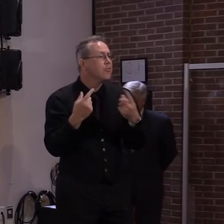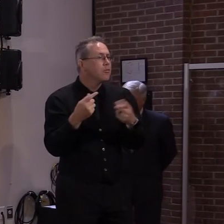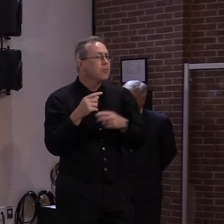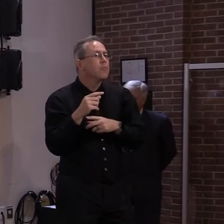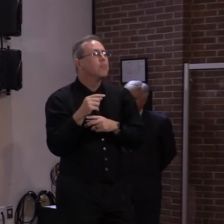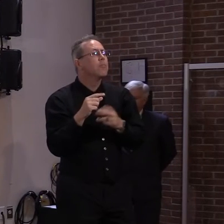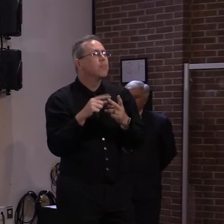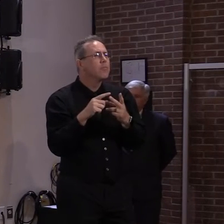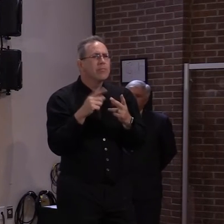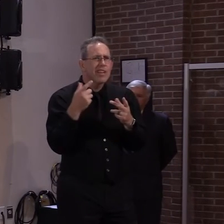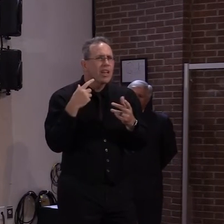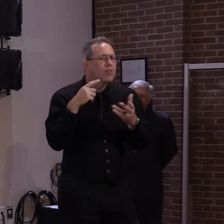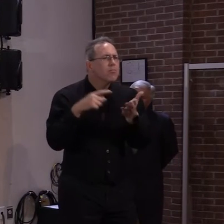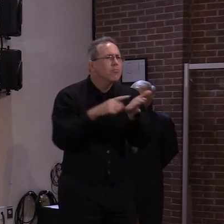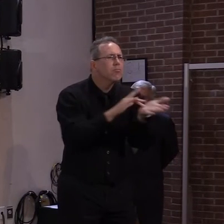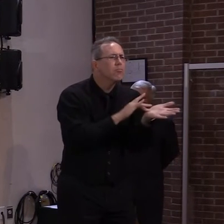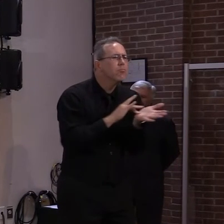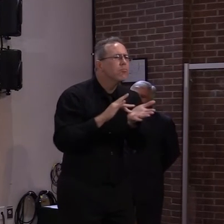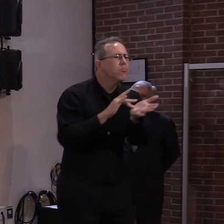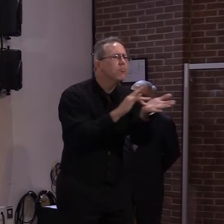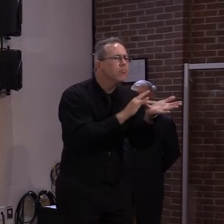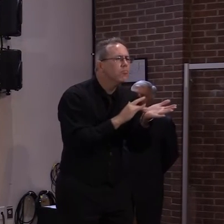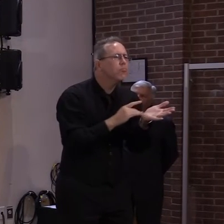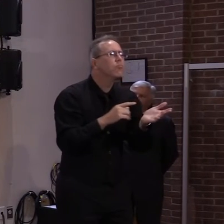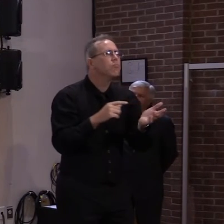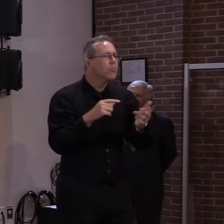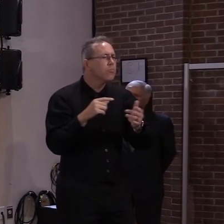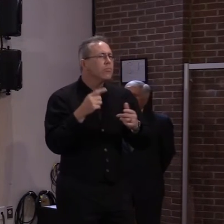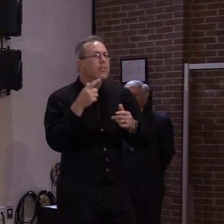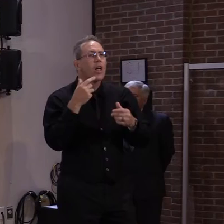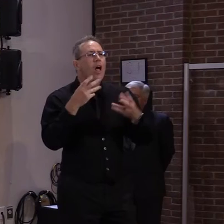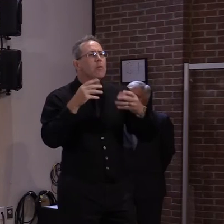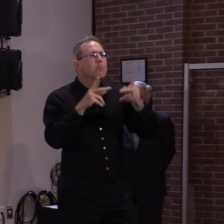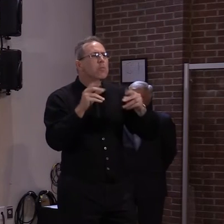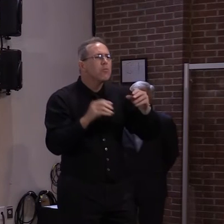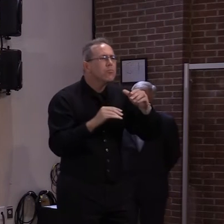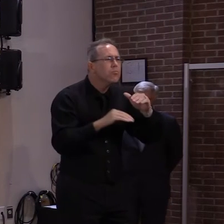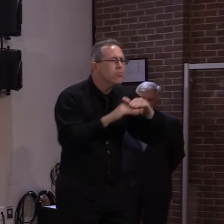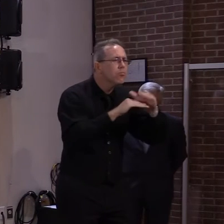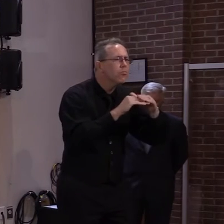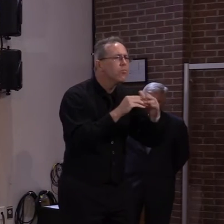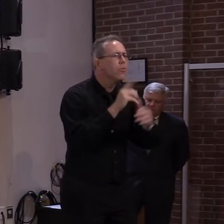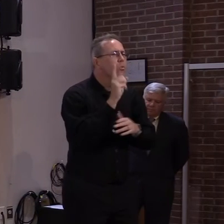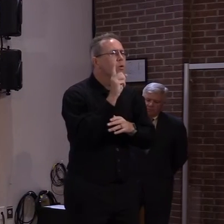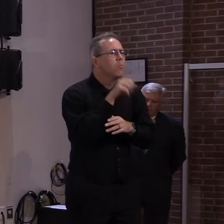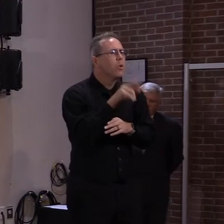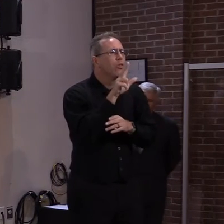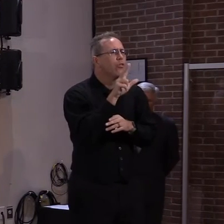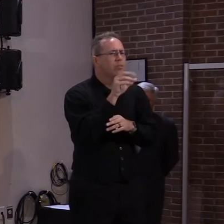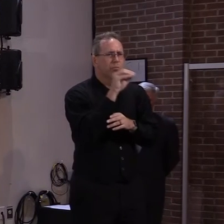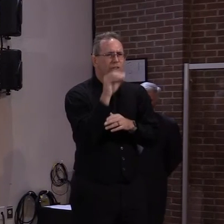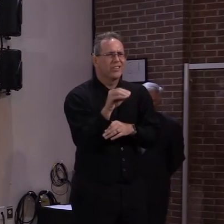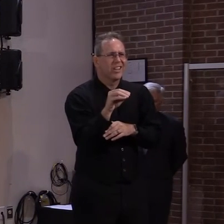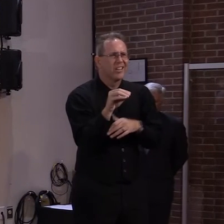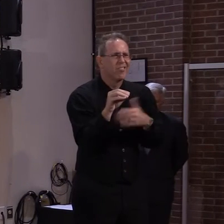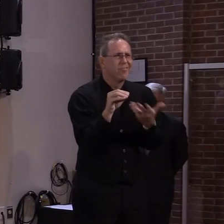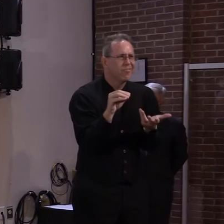rate in its housing units of 81.3%, meaning that